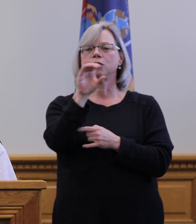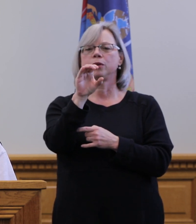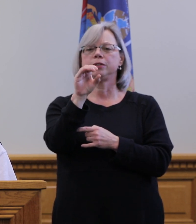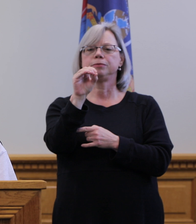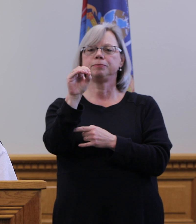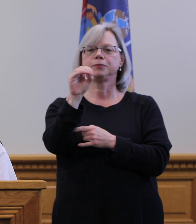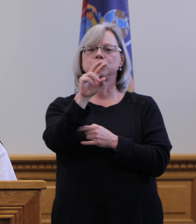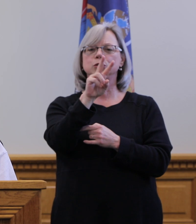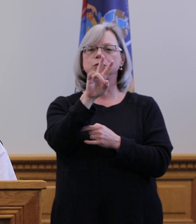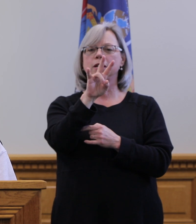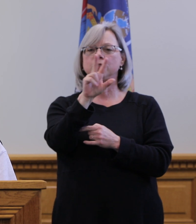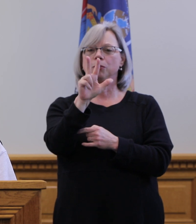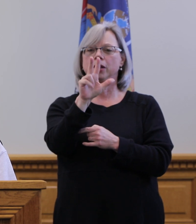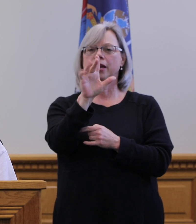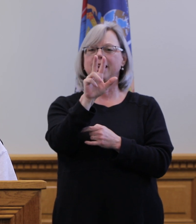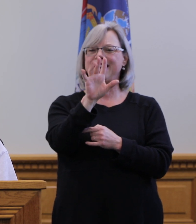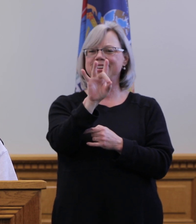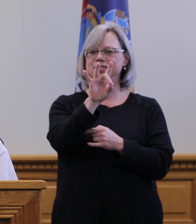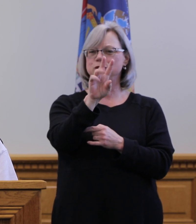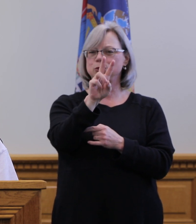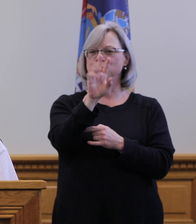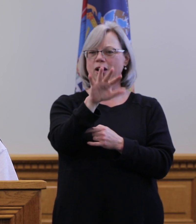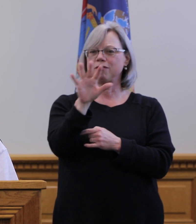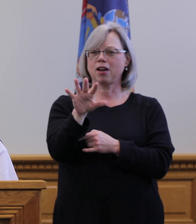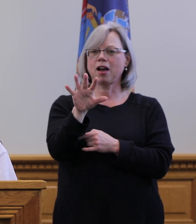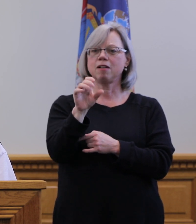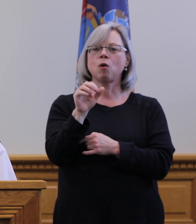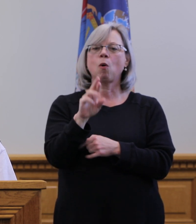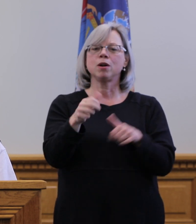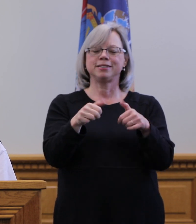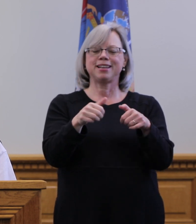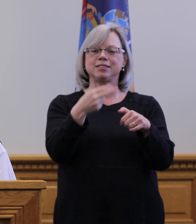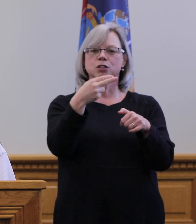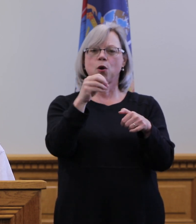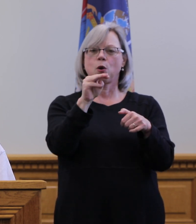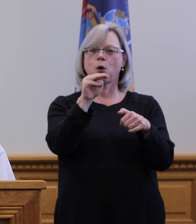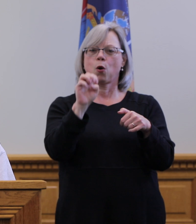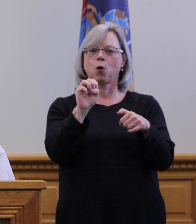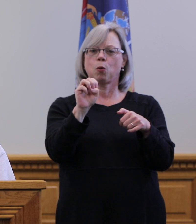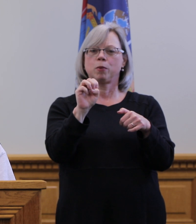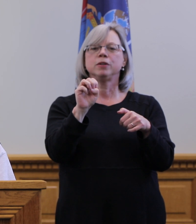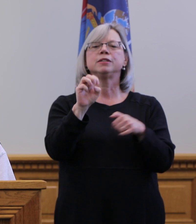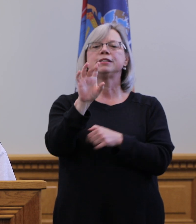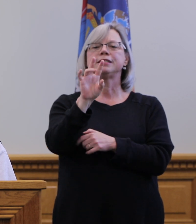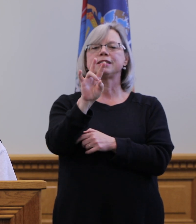1-800-273-8255, TALK, or text HOME, HOME, to